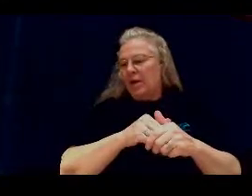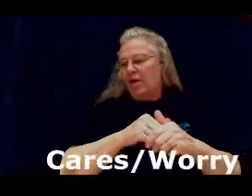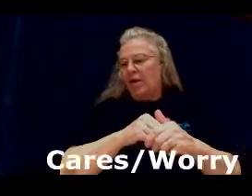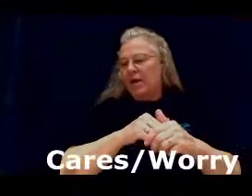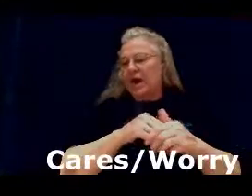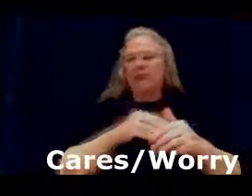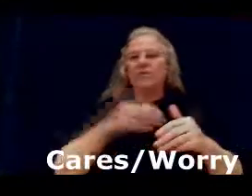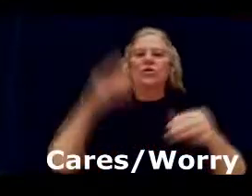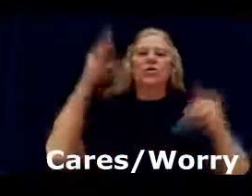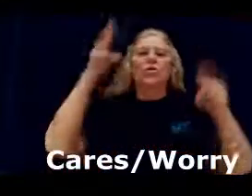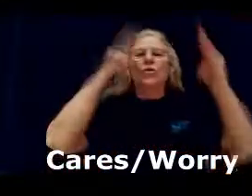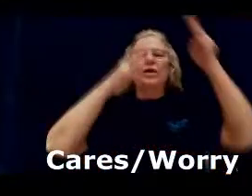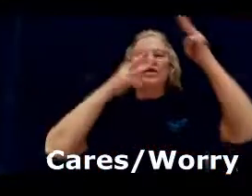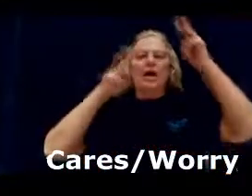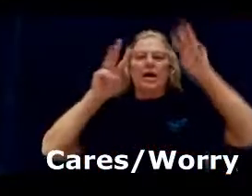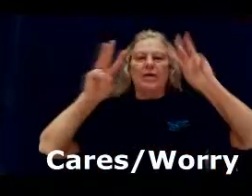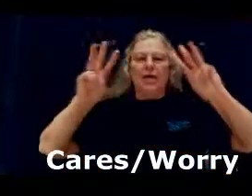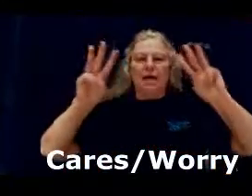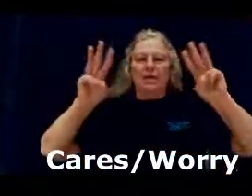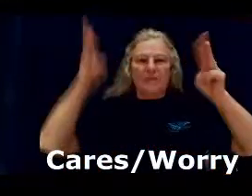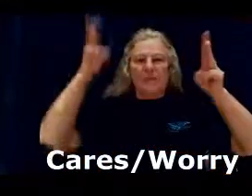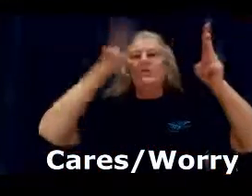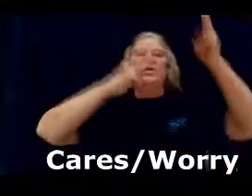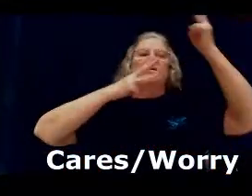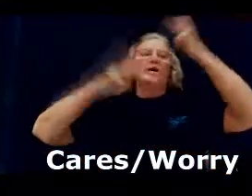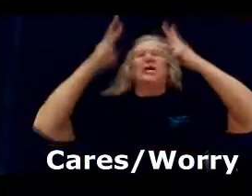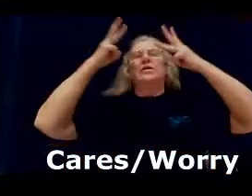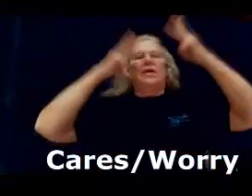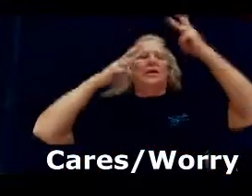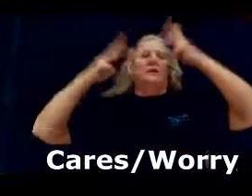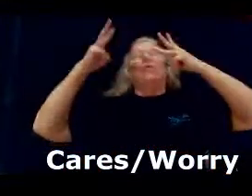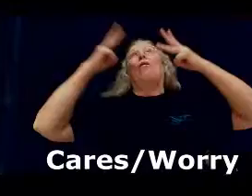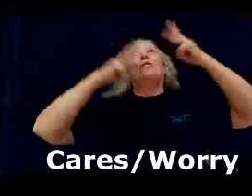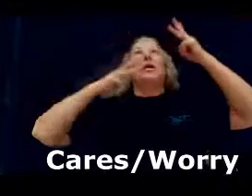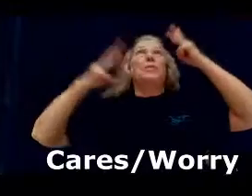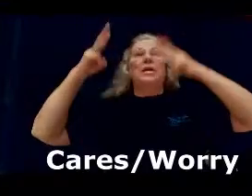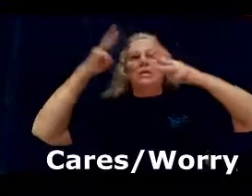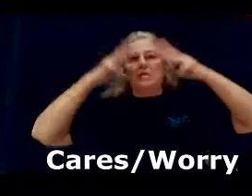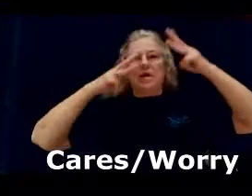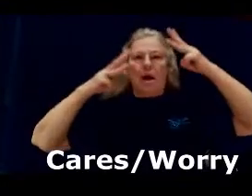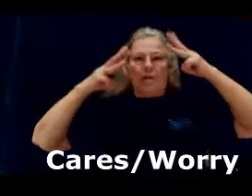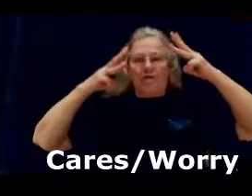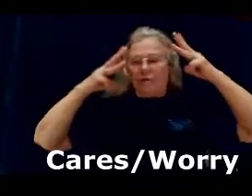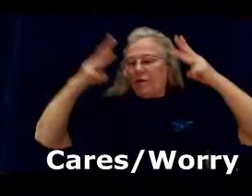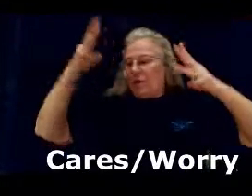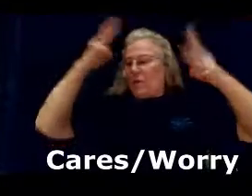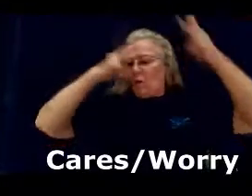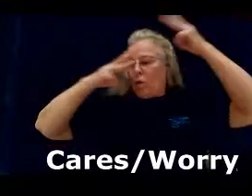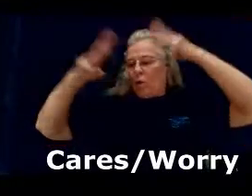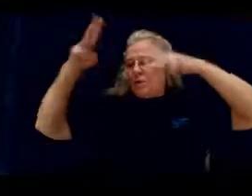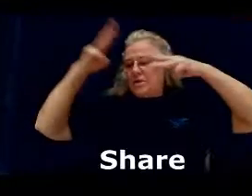Our cares or worries, and that W's, it's like it's all coming in on top of you. Worries.